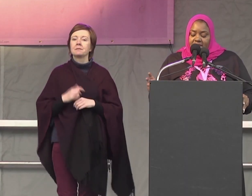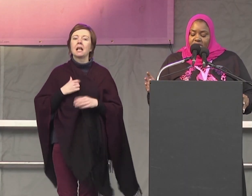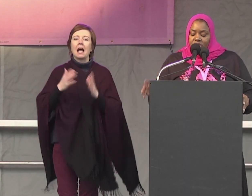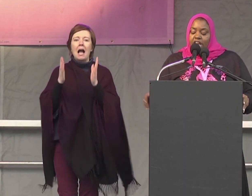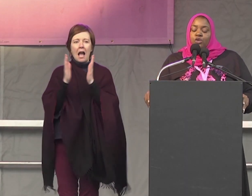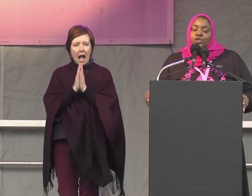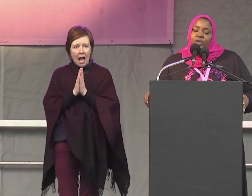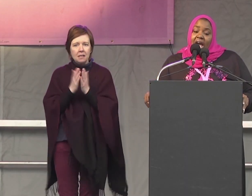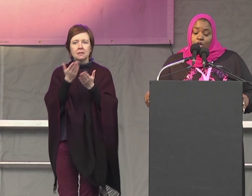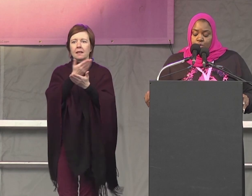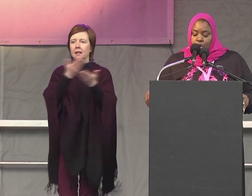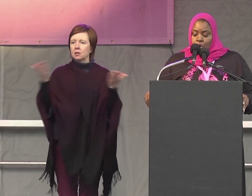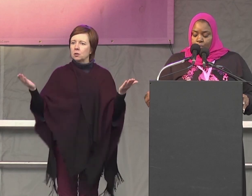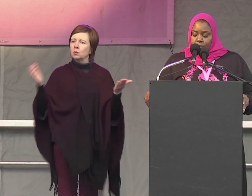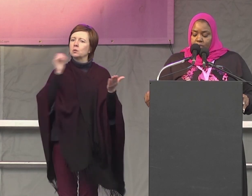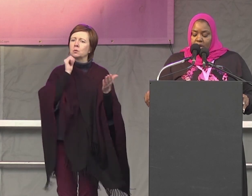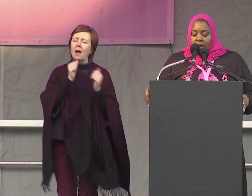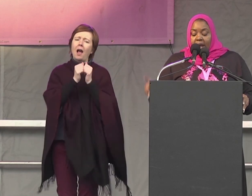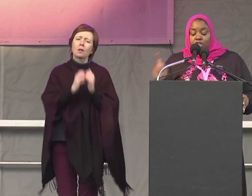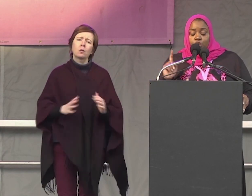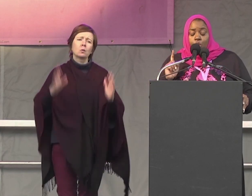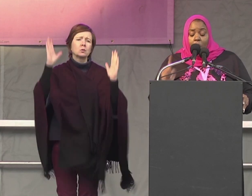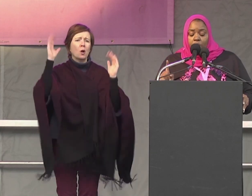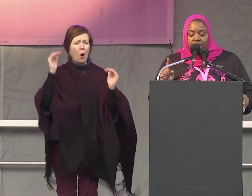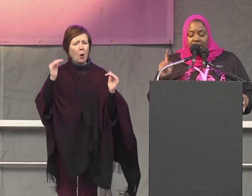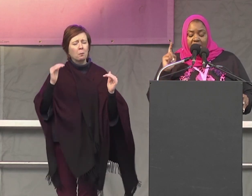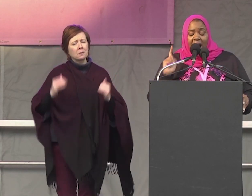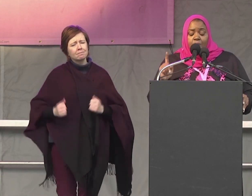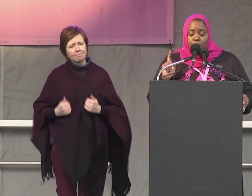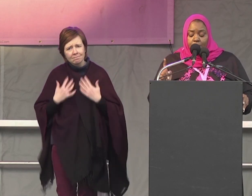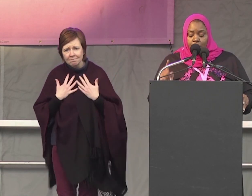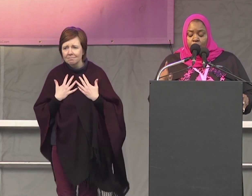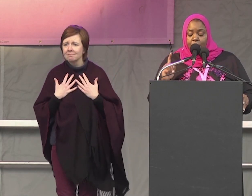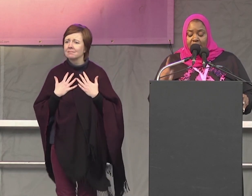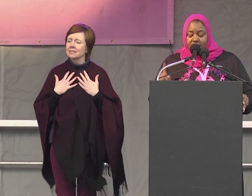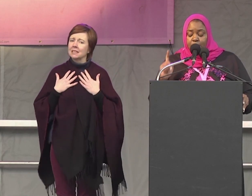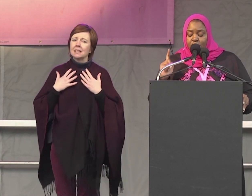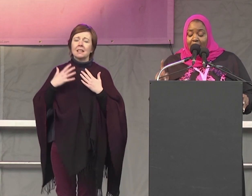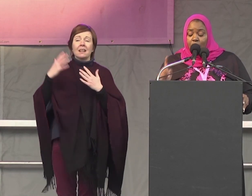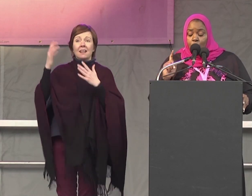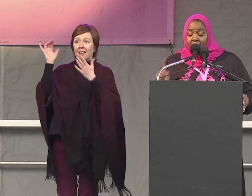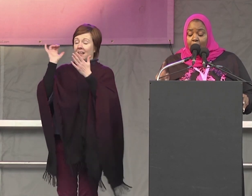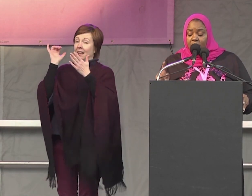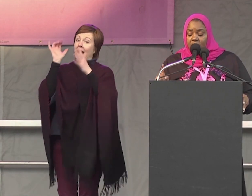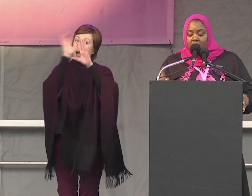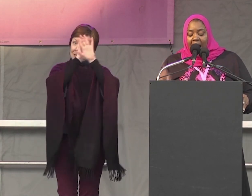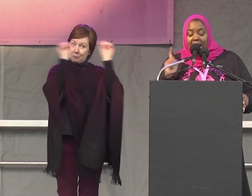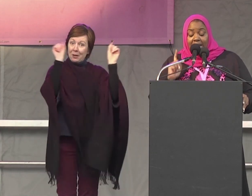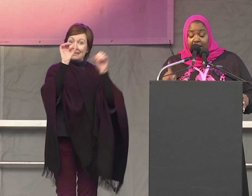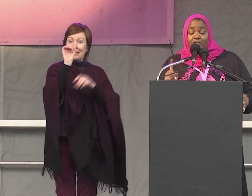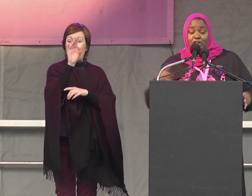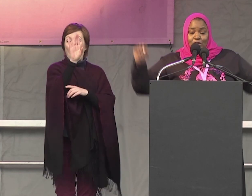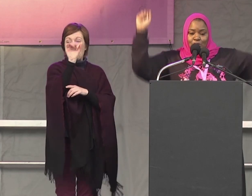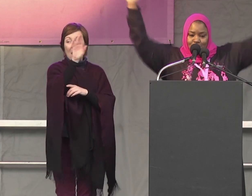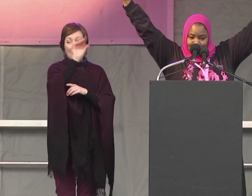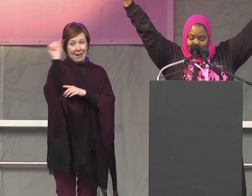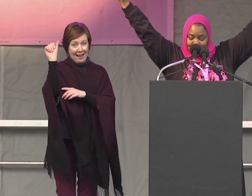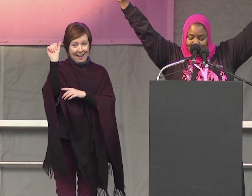I ask that you do not lose hope. And to quote the incomparable President Barack Obama, I